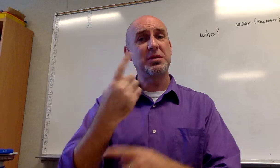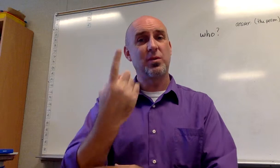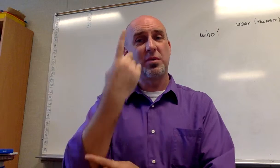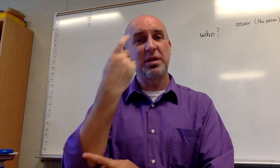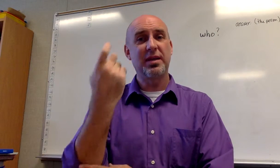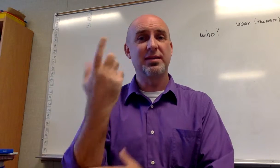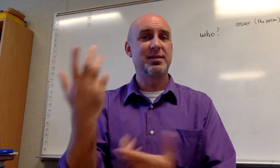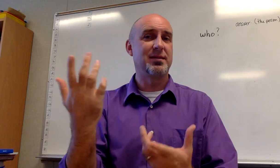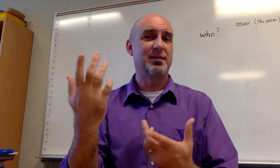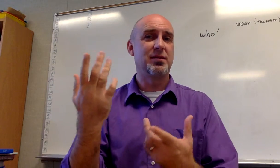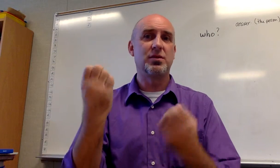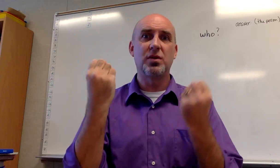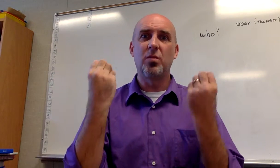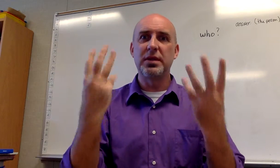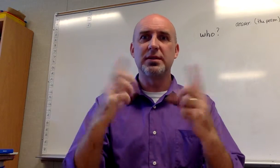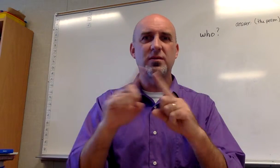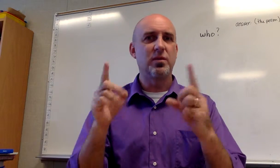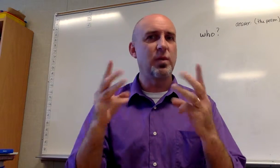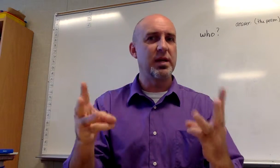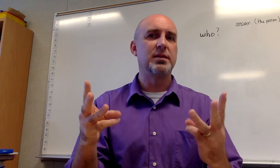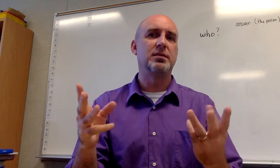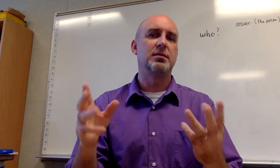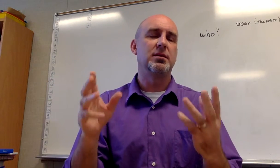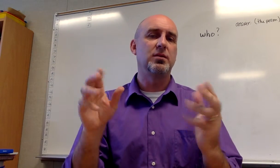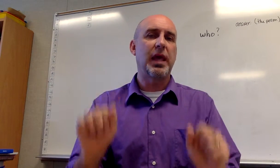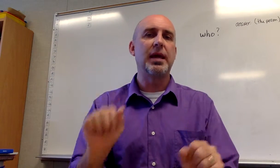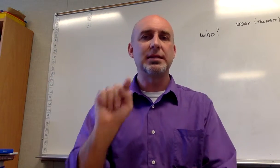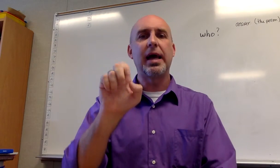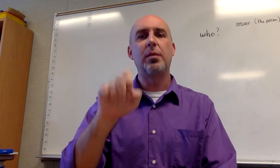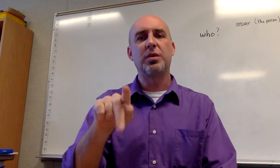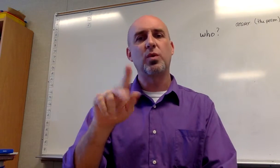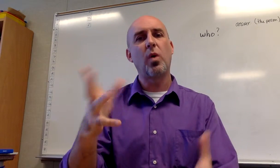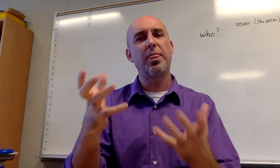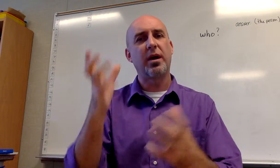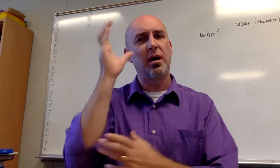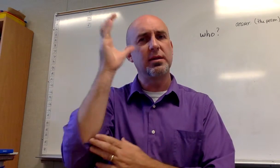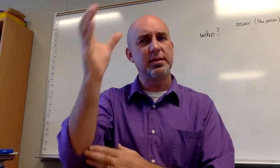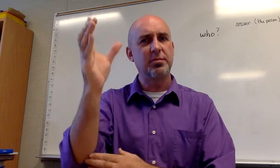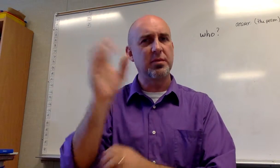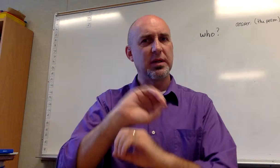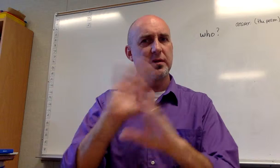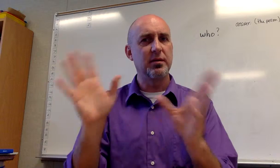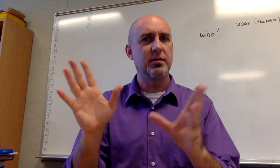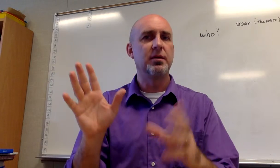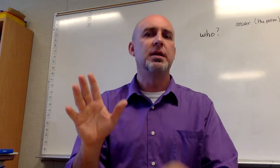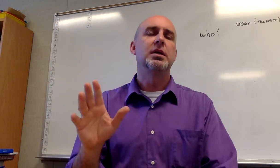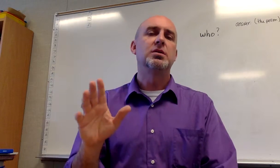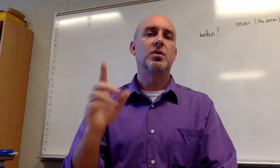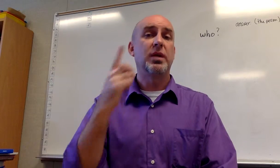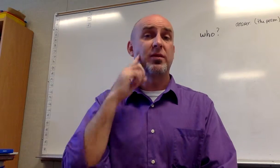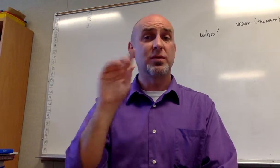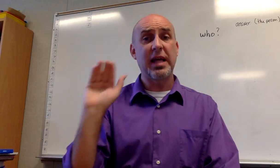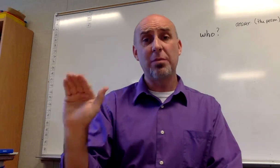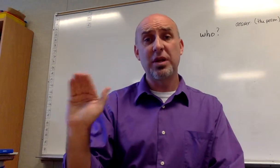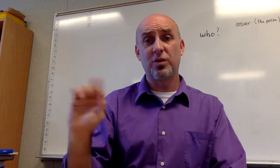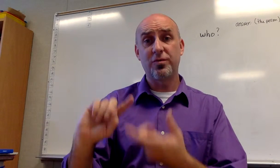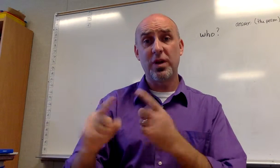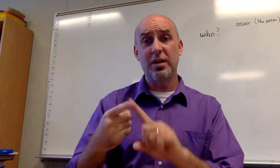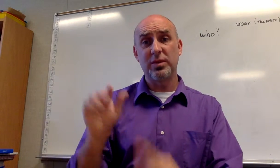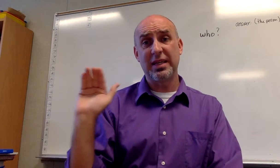one because there's so many different ways that you can tap, and you want the concept to be clear. So like for tapping your friend, we sign